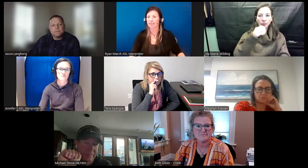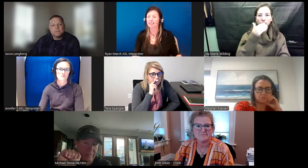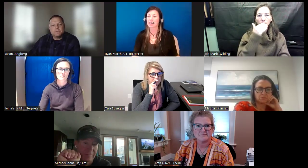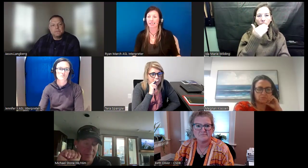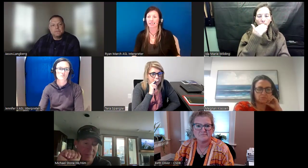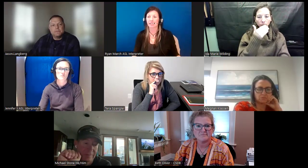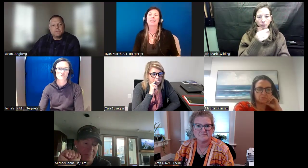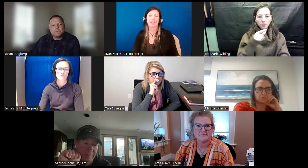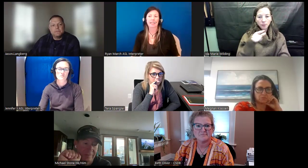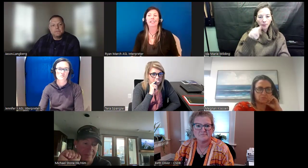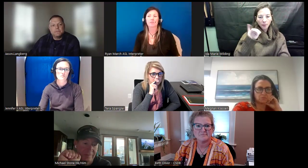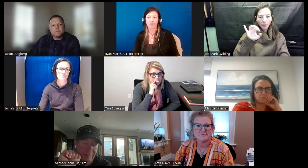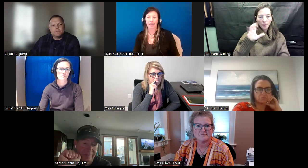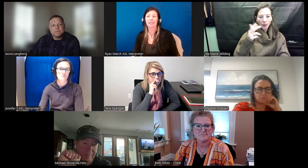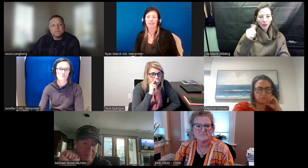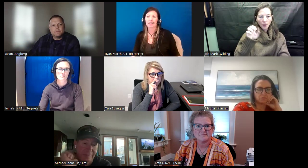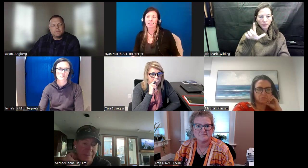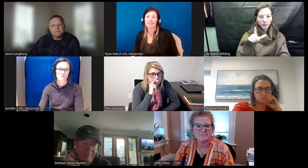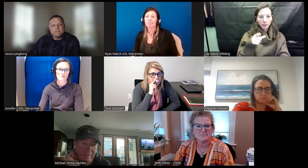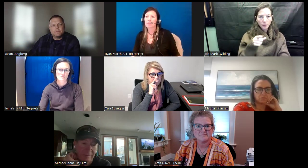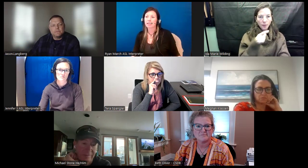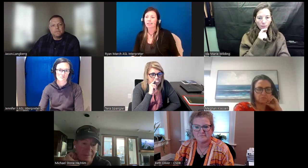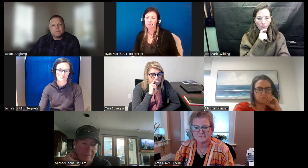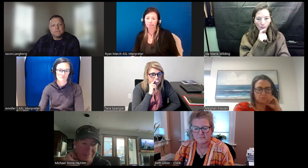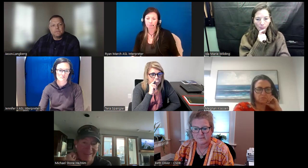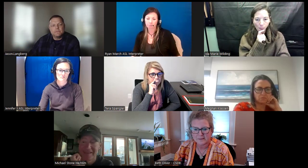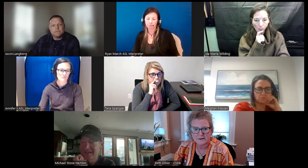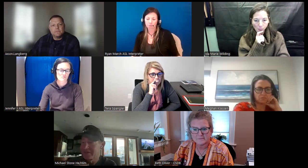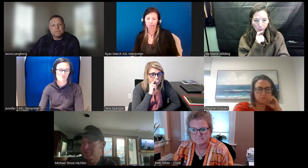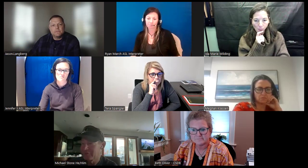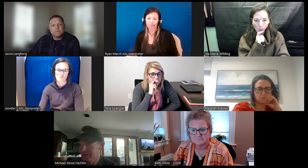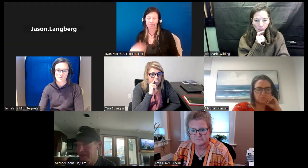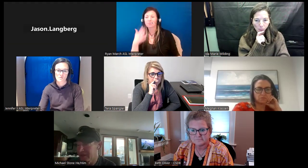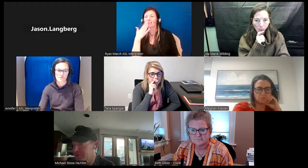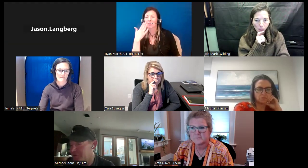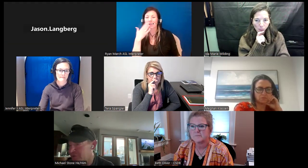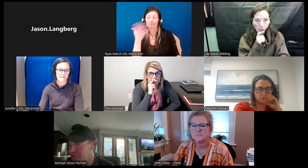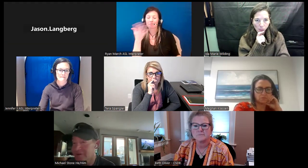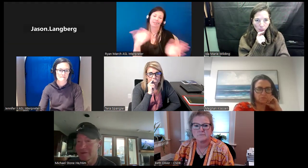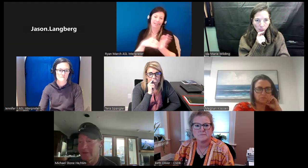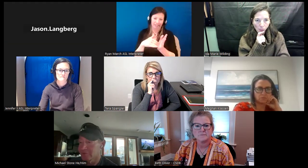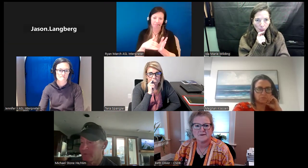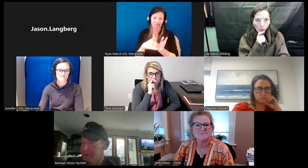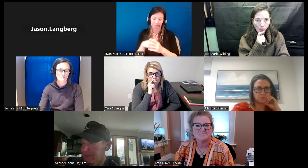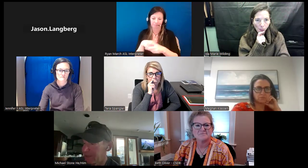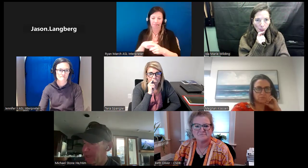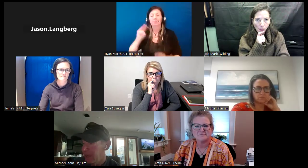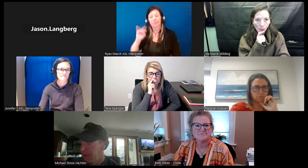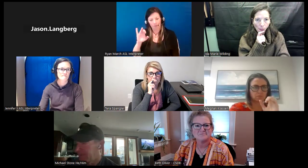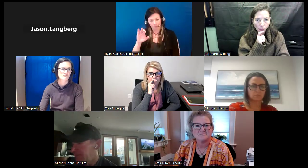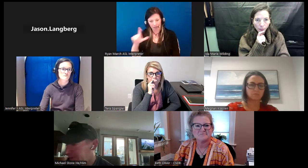Yes, this is Ida. Yes, thank you for that. Yep, Michael? Thank you. Again, this is Michael speaking